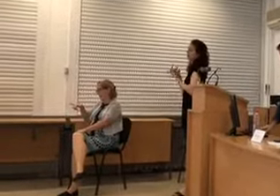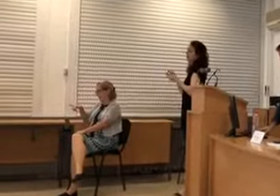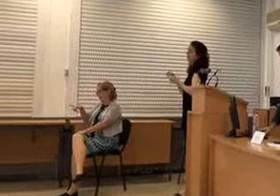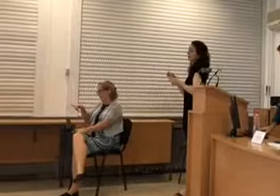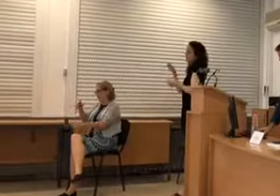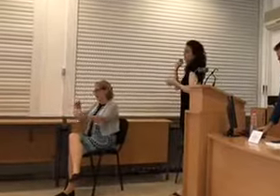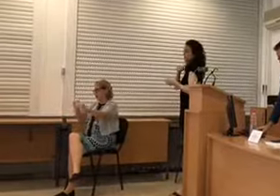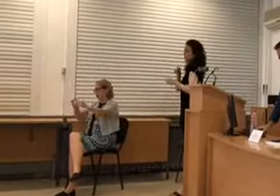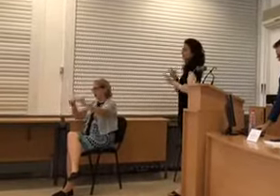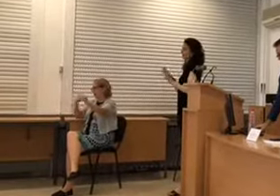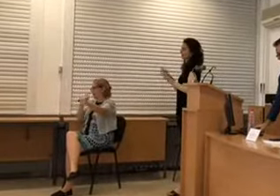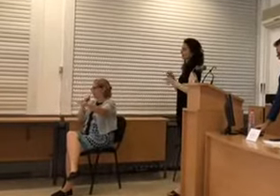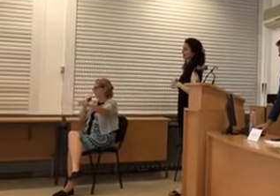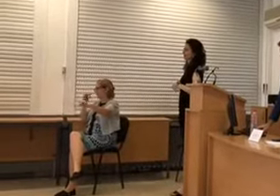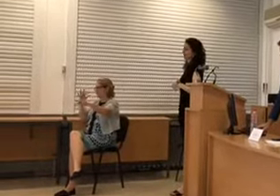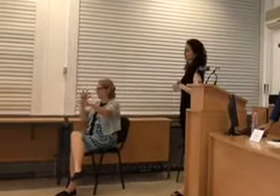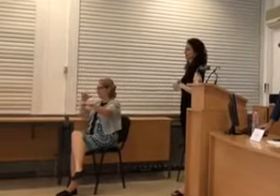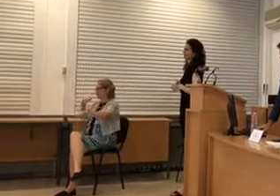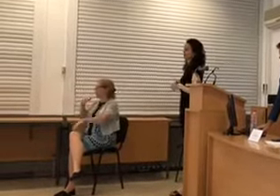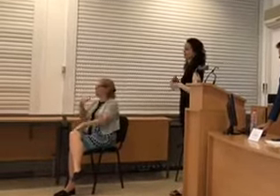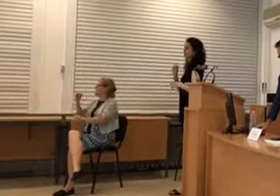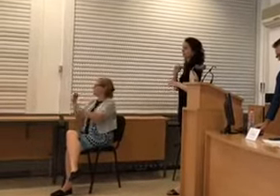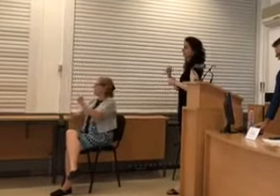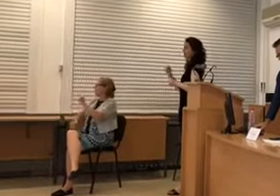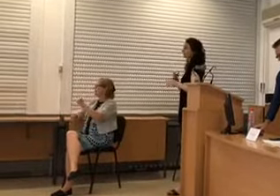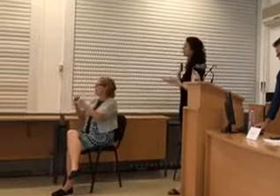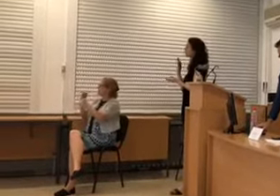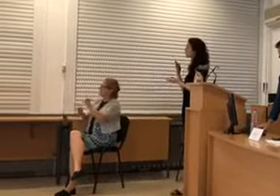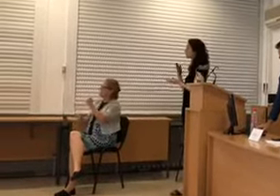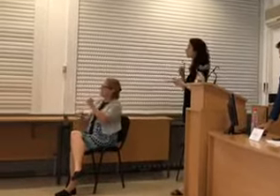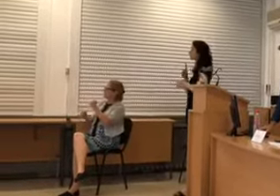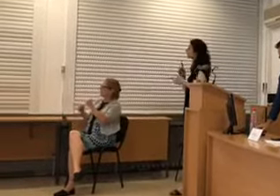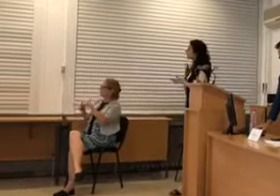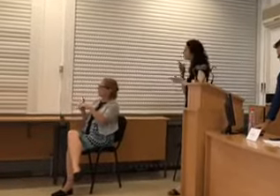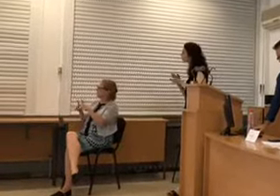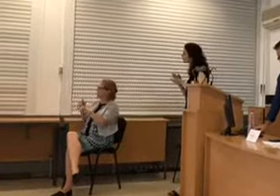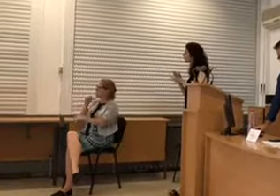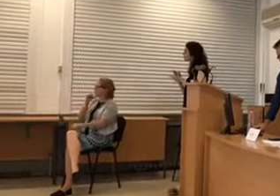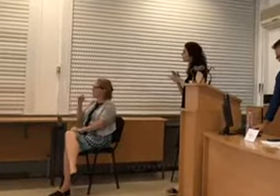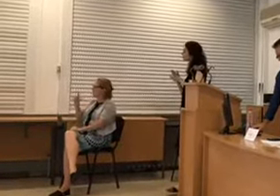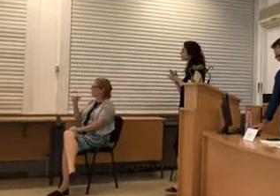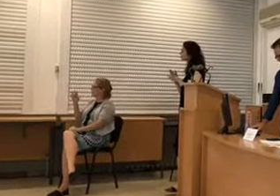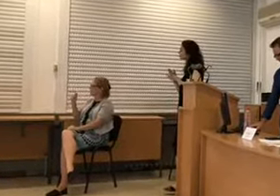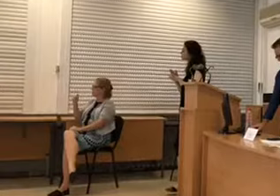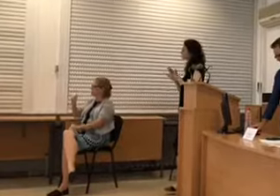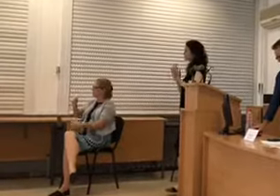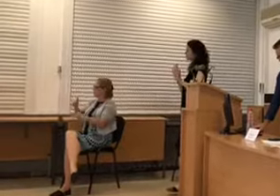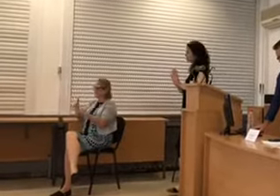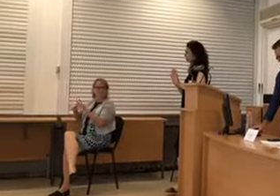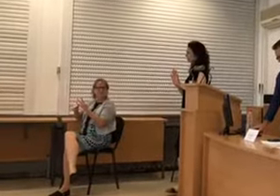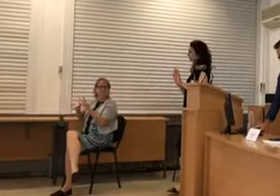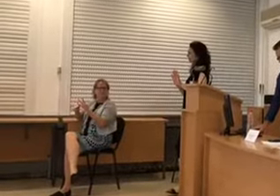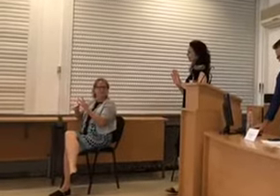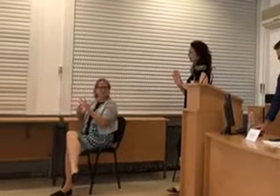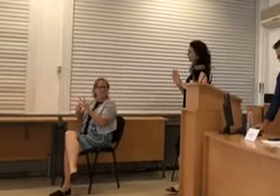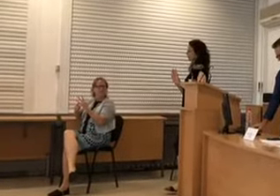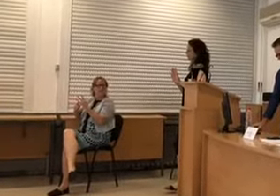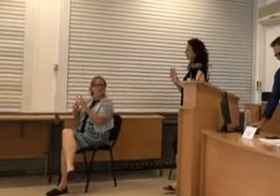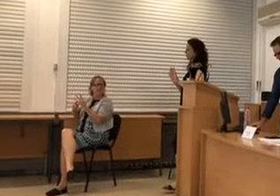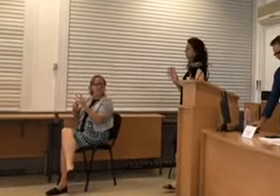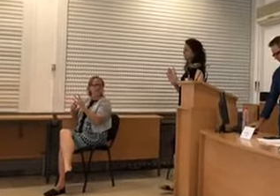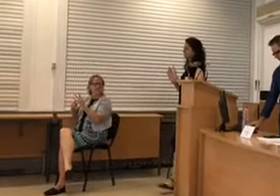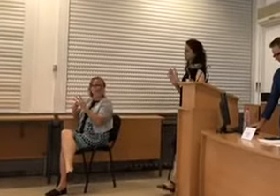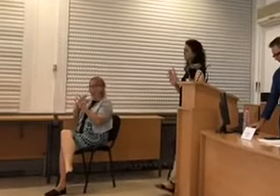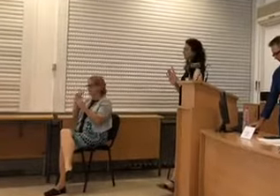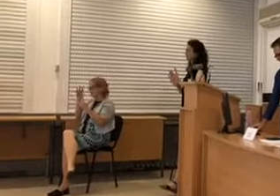it's logical. And last but not least, just a second, digital engineer at six.